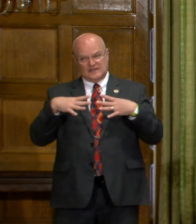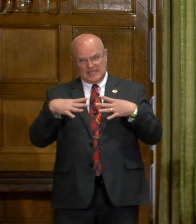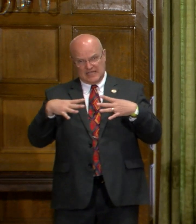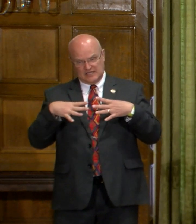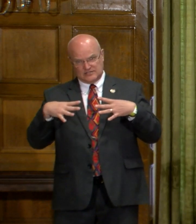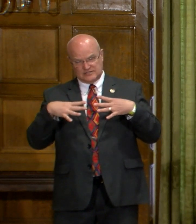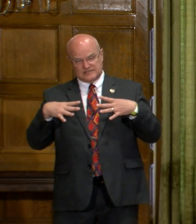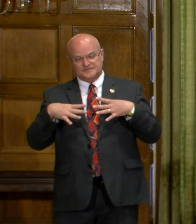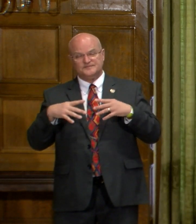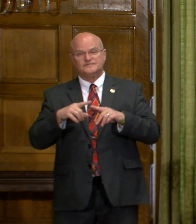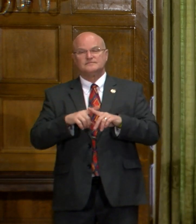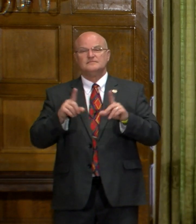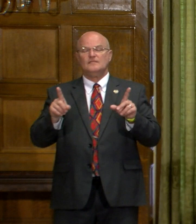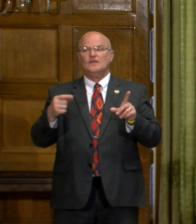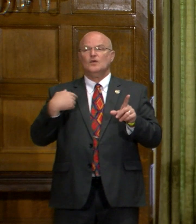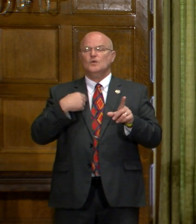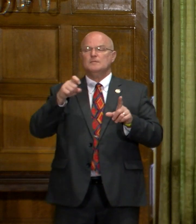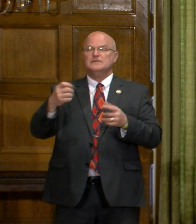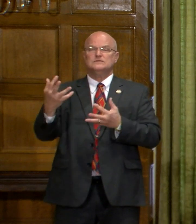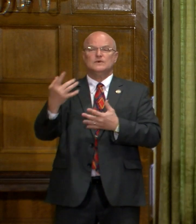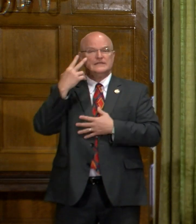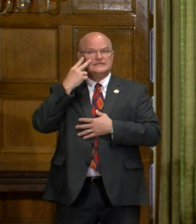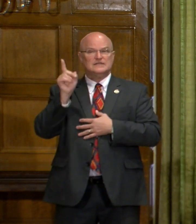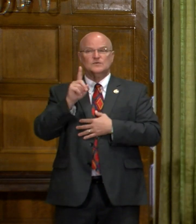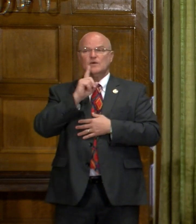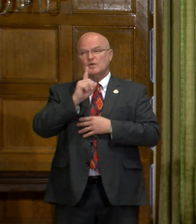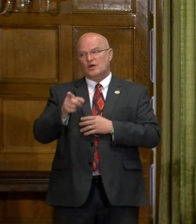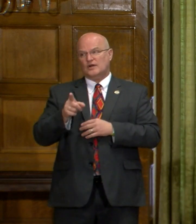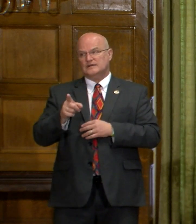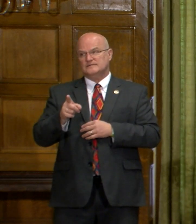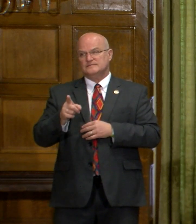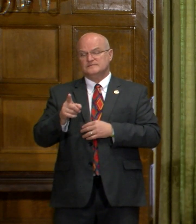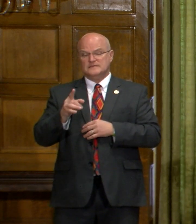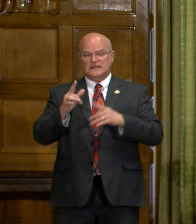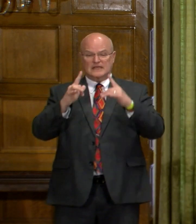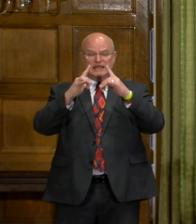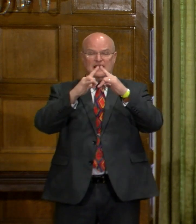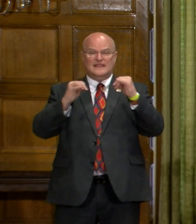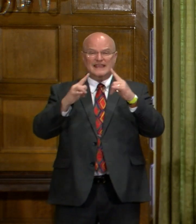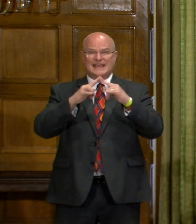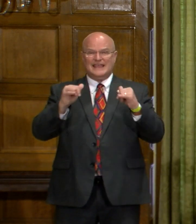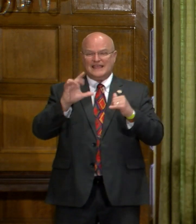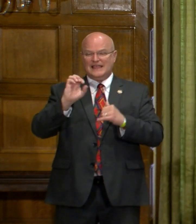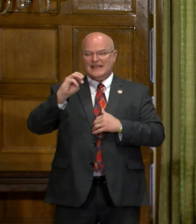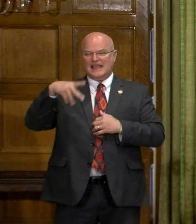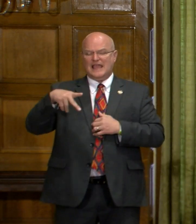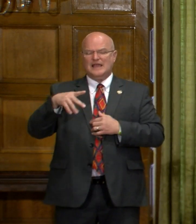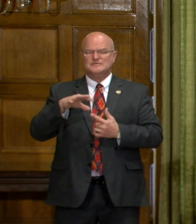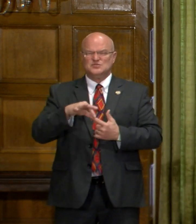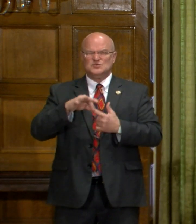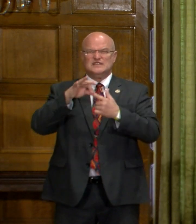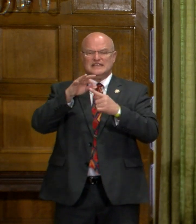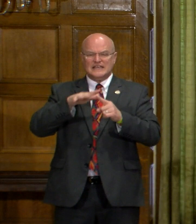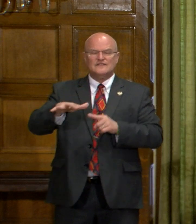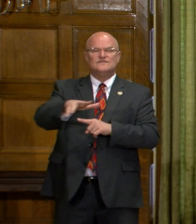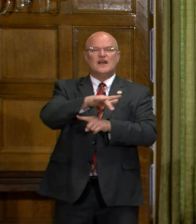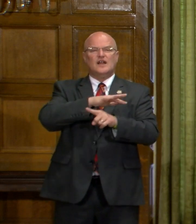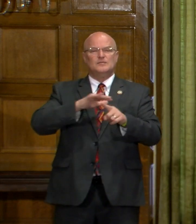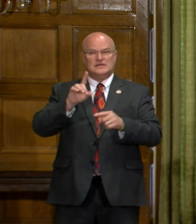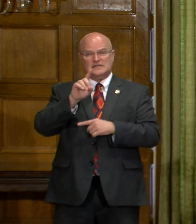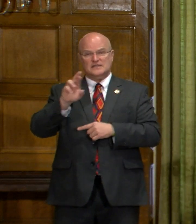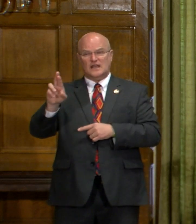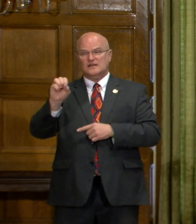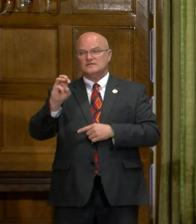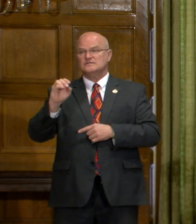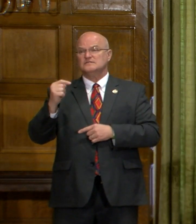vacations, but we have to wait to see where we are. The camps are a unique environment, as Dr. Smith pointed